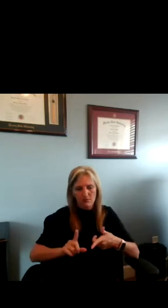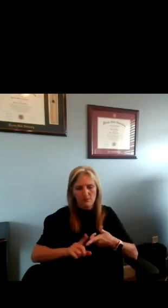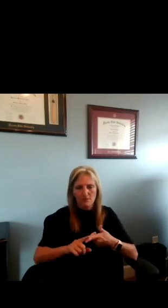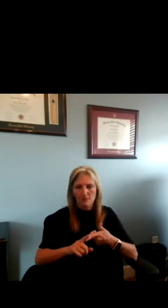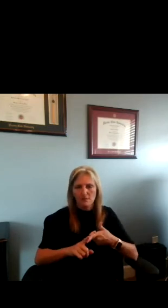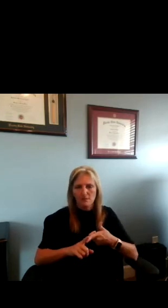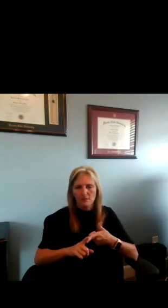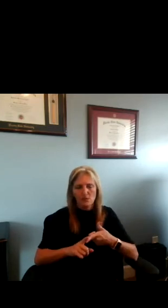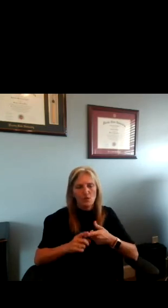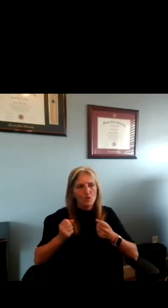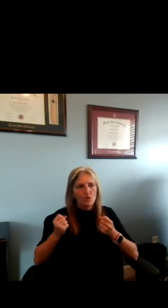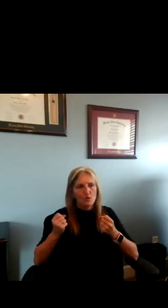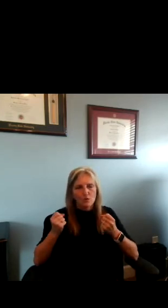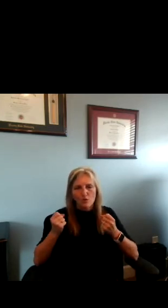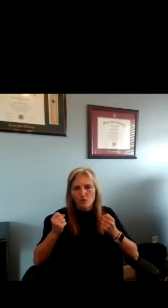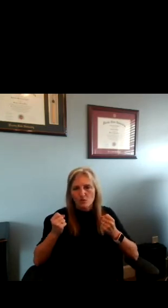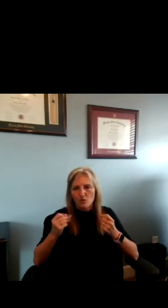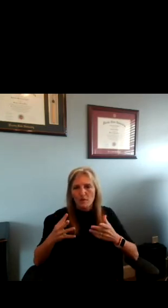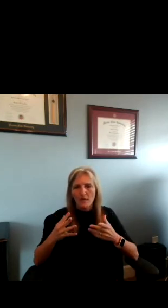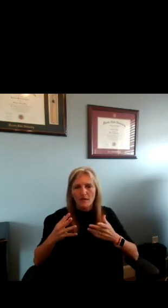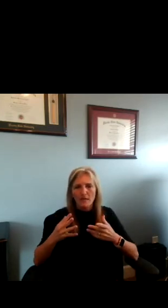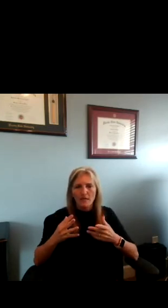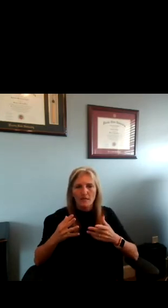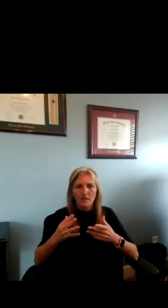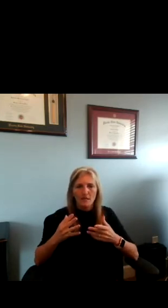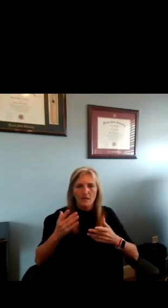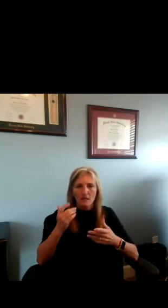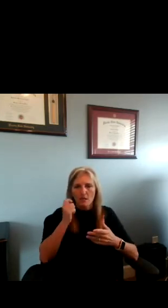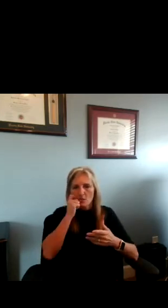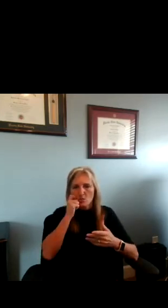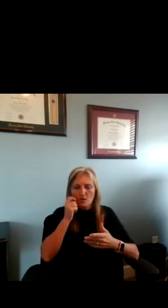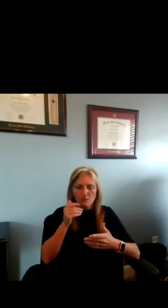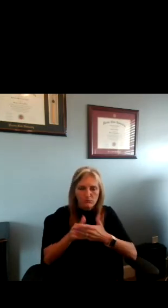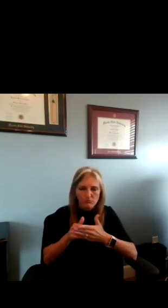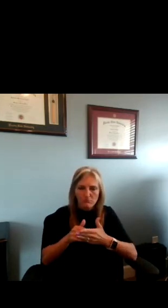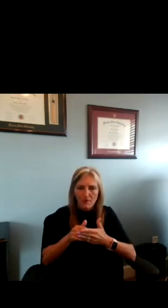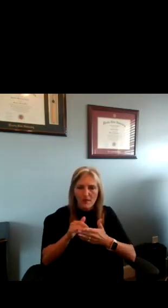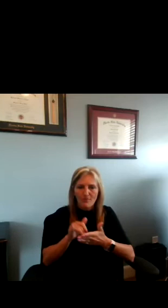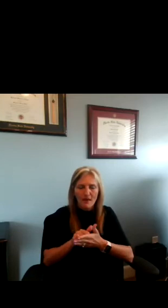way too many incidents of racial bias that have rocked the